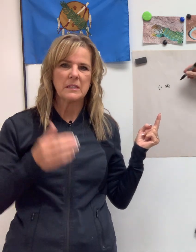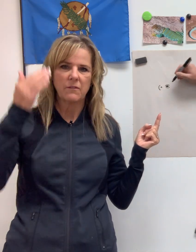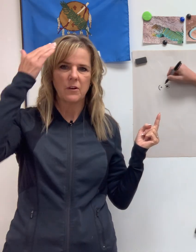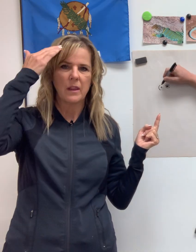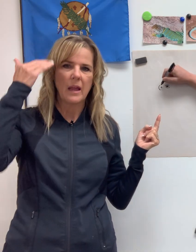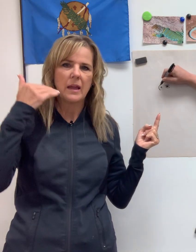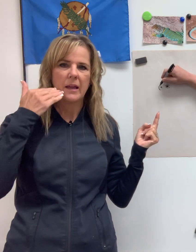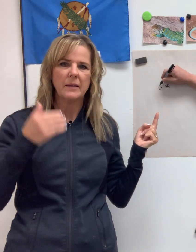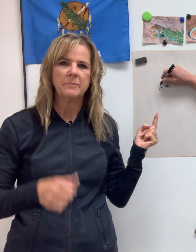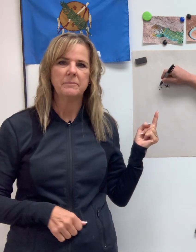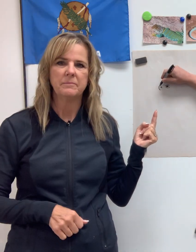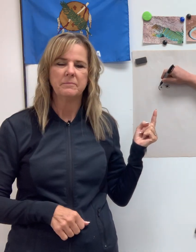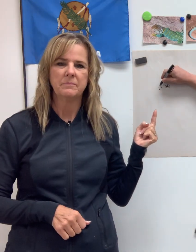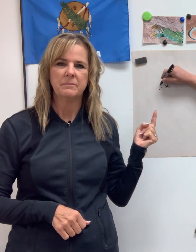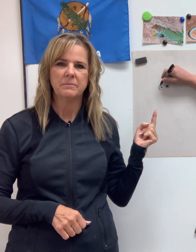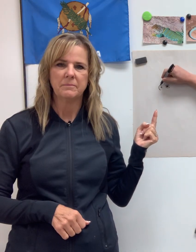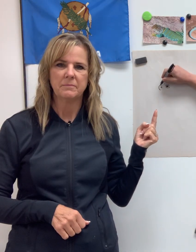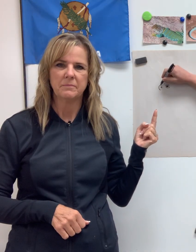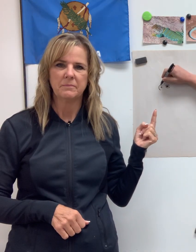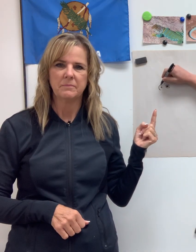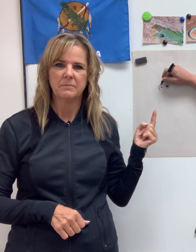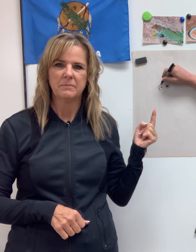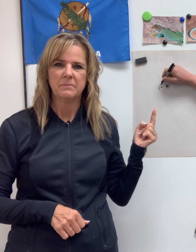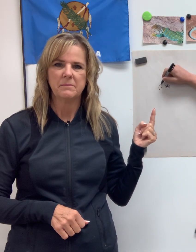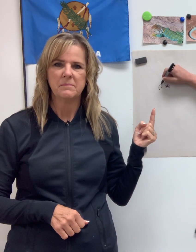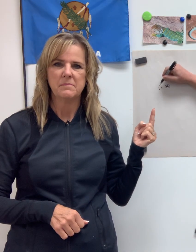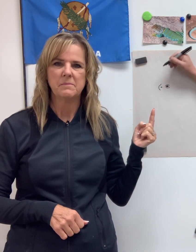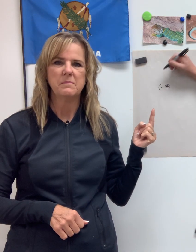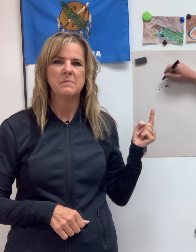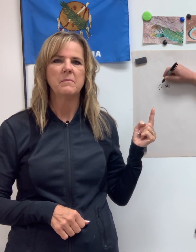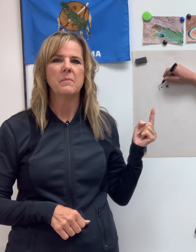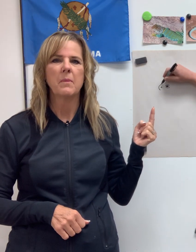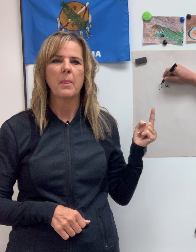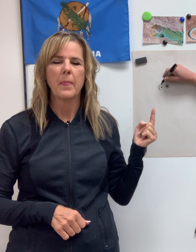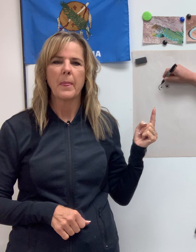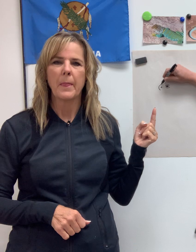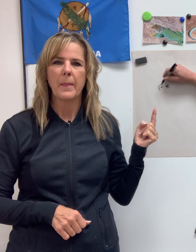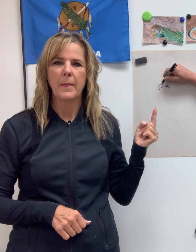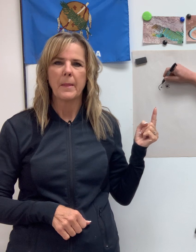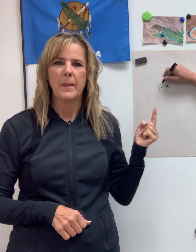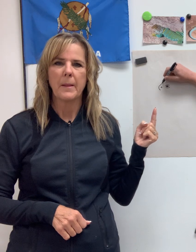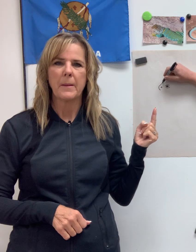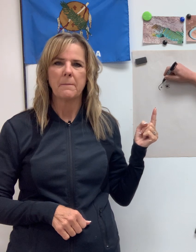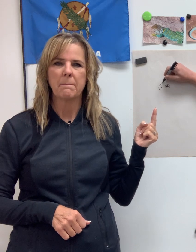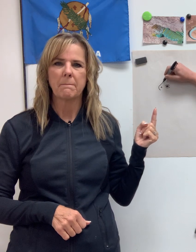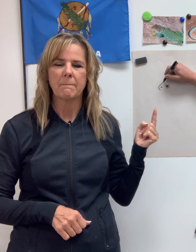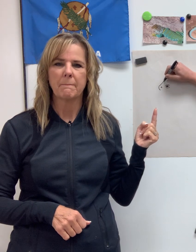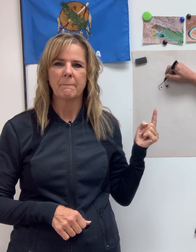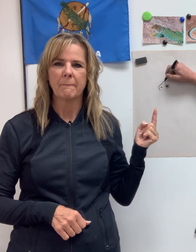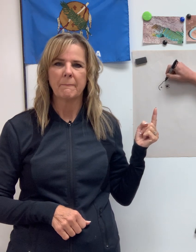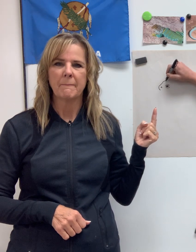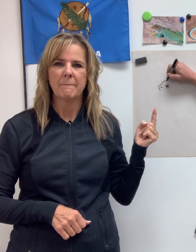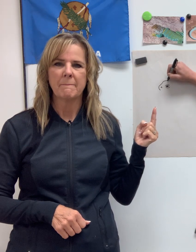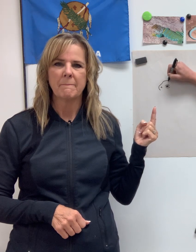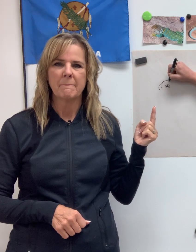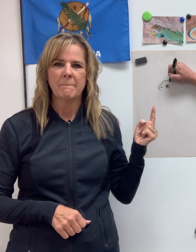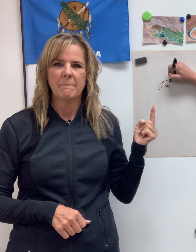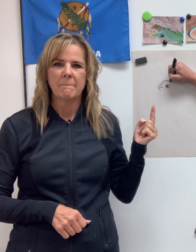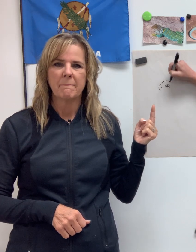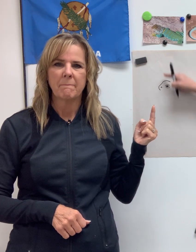watch. I'm gonna start here and I'm just gonna kind of slant it over, and then there's gonna be just a little bit of a